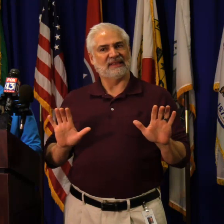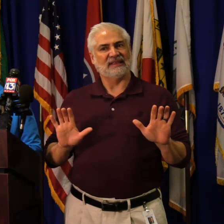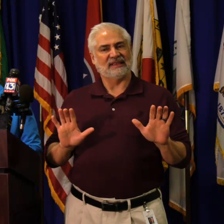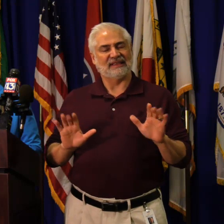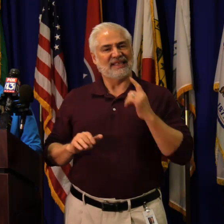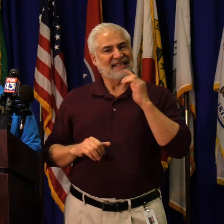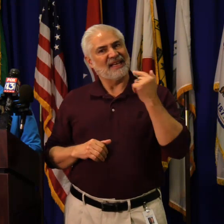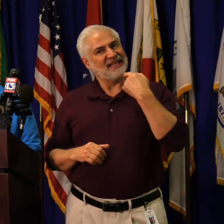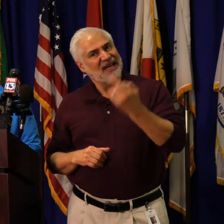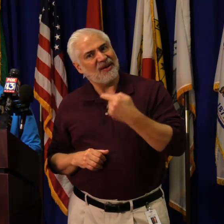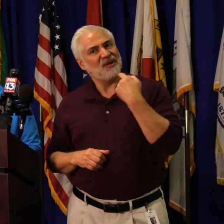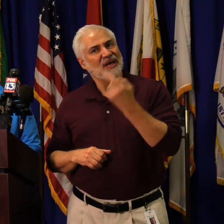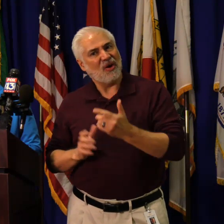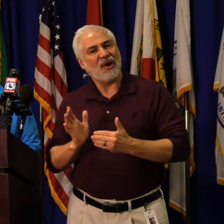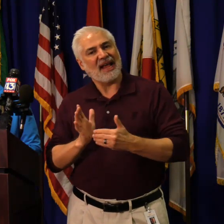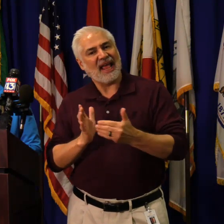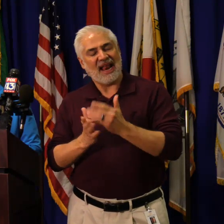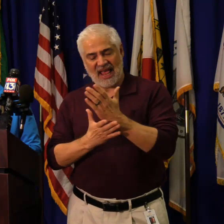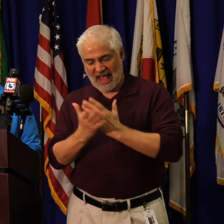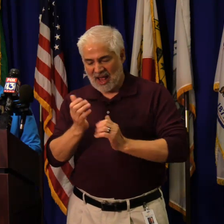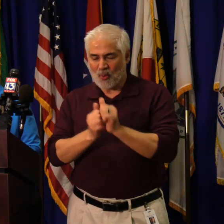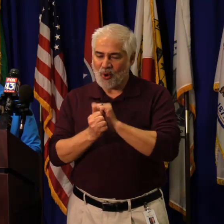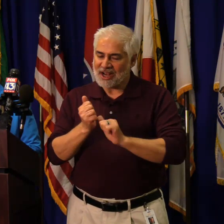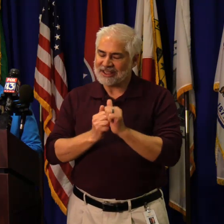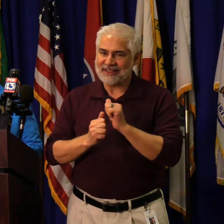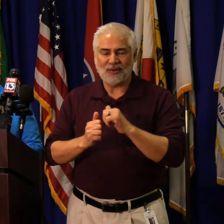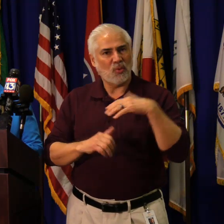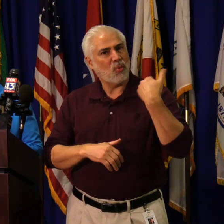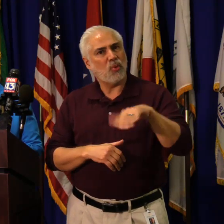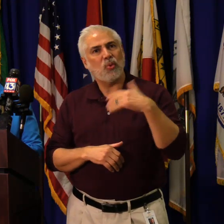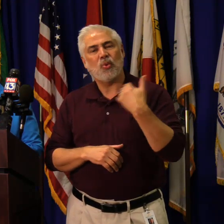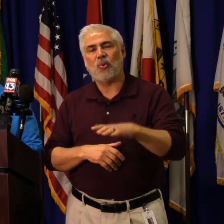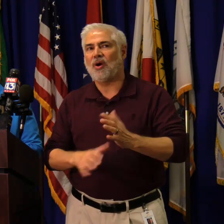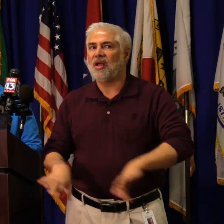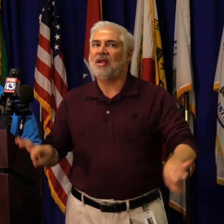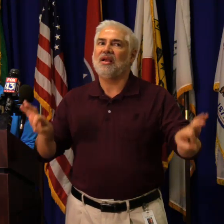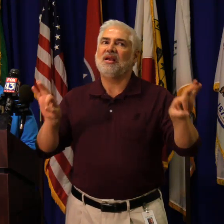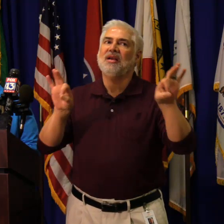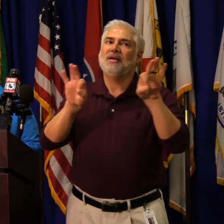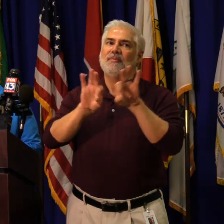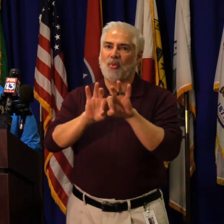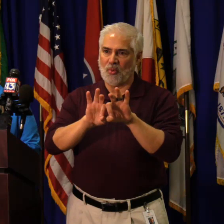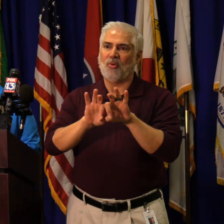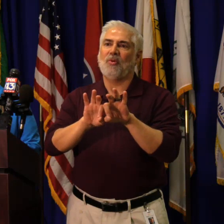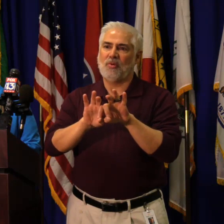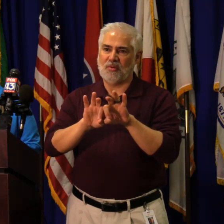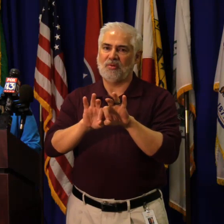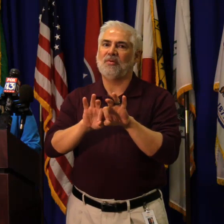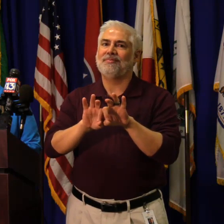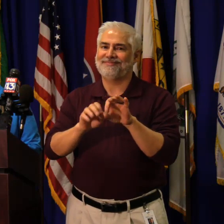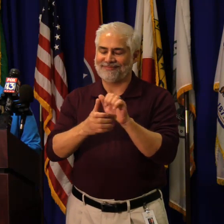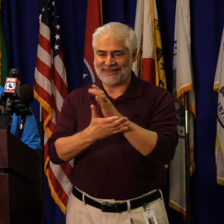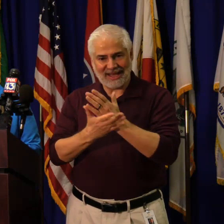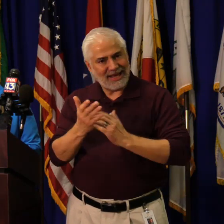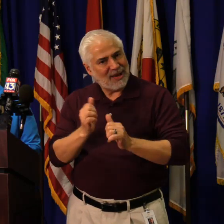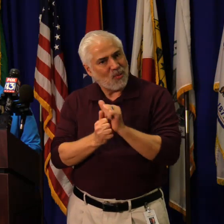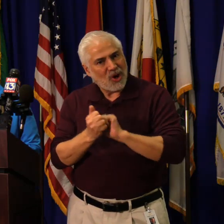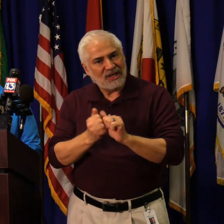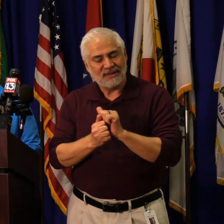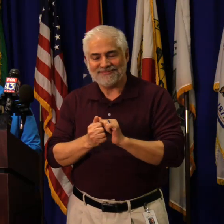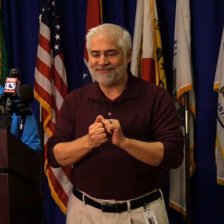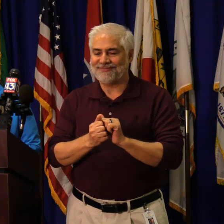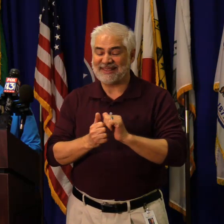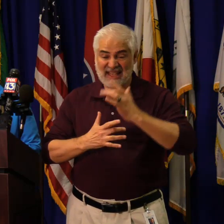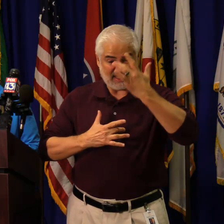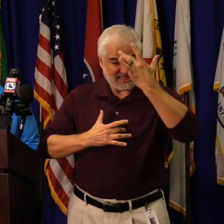constantly reinforce the importance of hand washing. I can't ever underestimate the role of hand washing. Also, to remember to stay at home